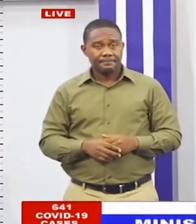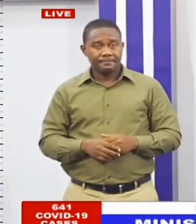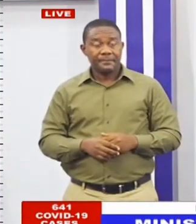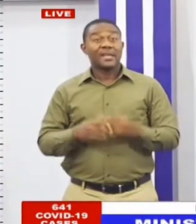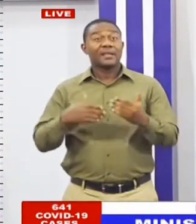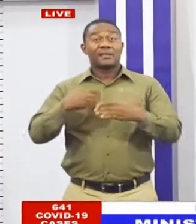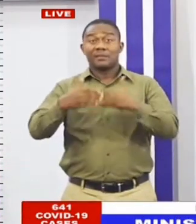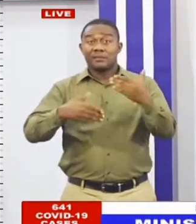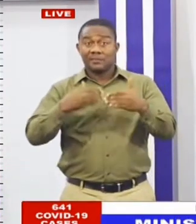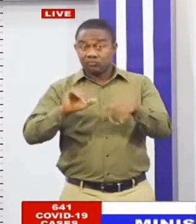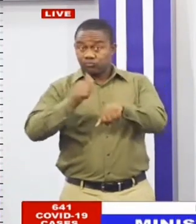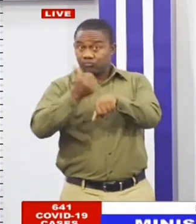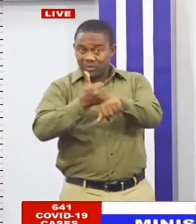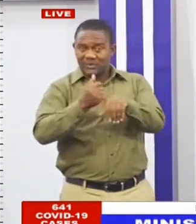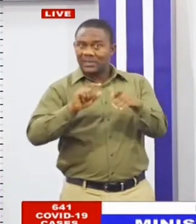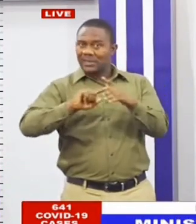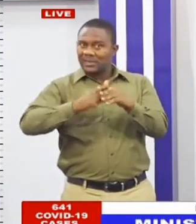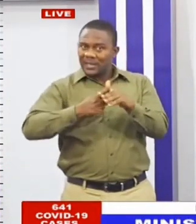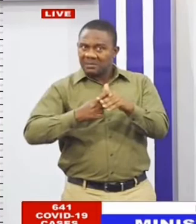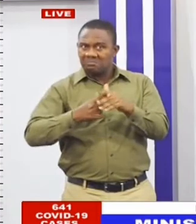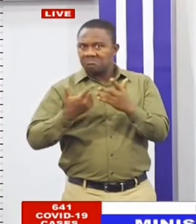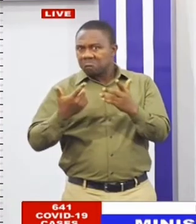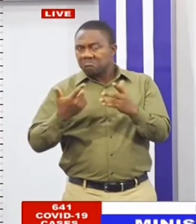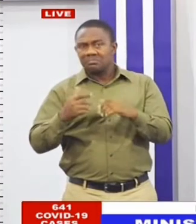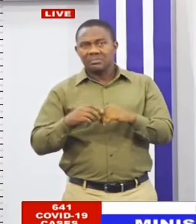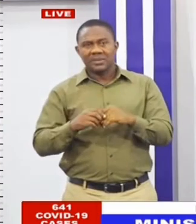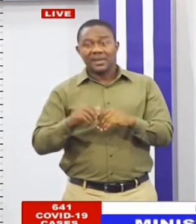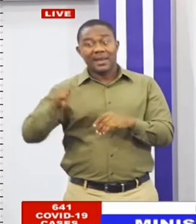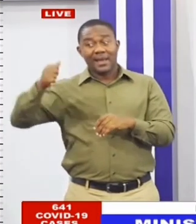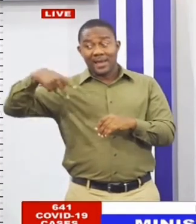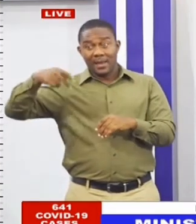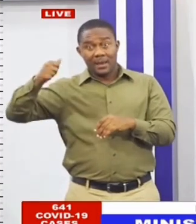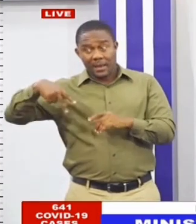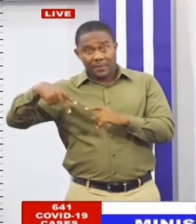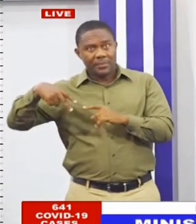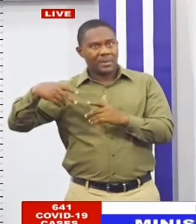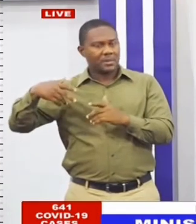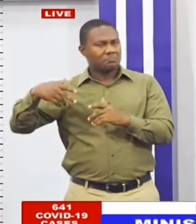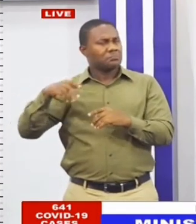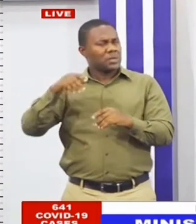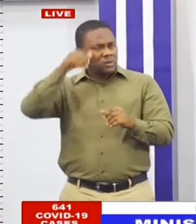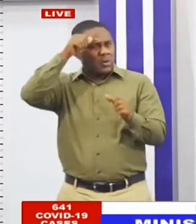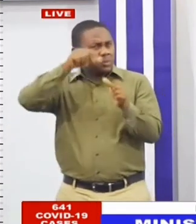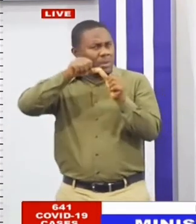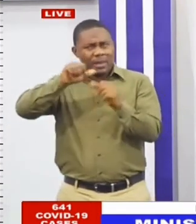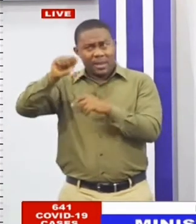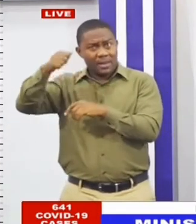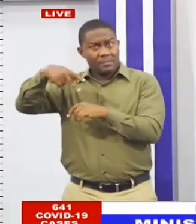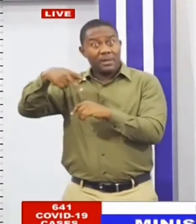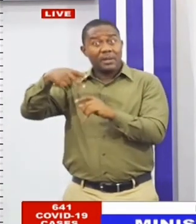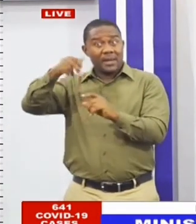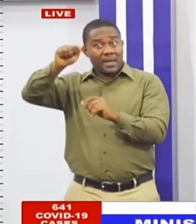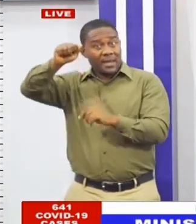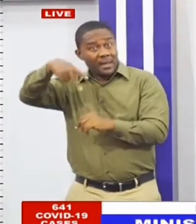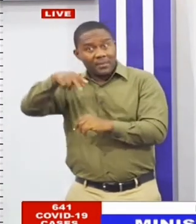process began. But the April customers, if you recollect, it's for